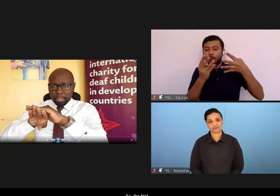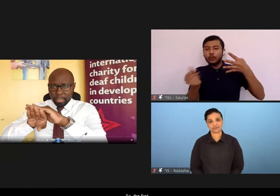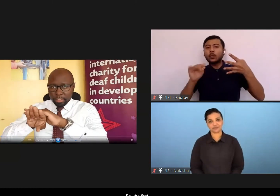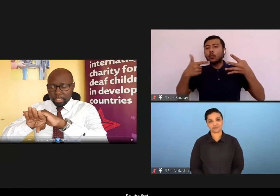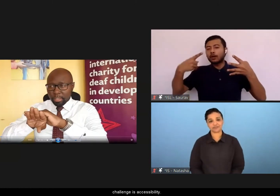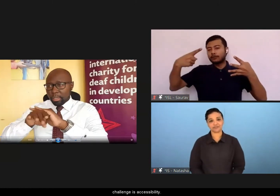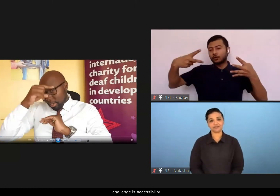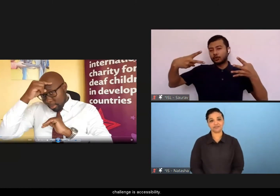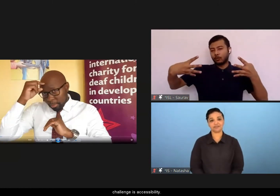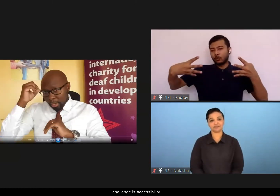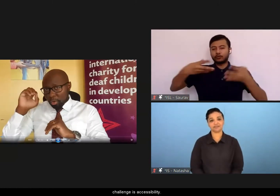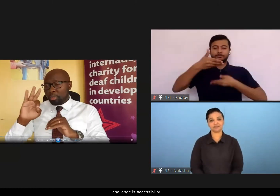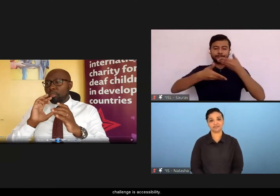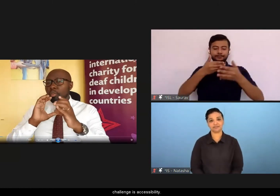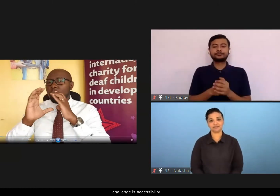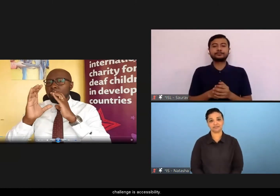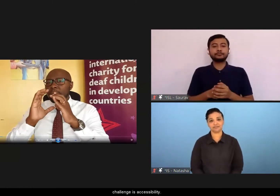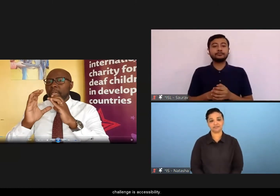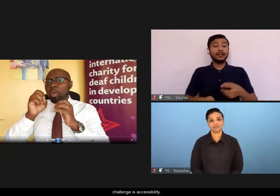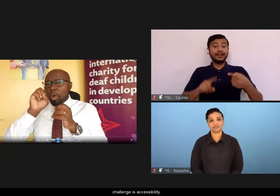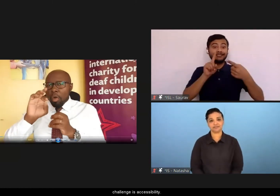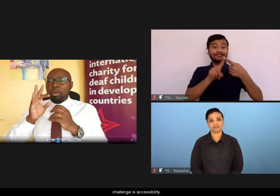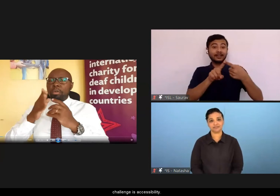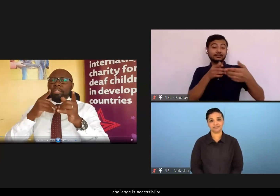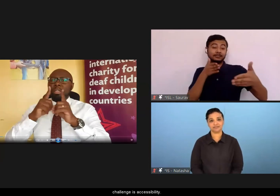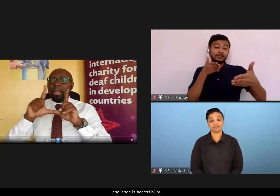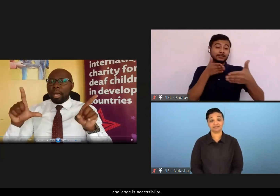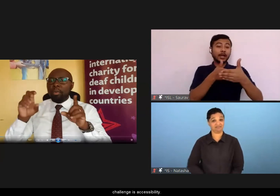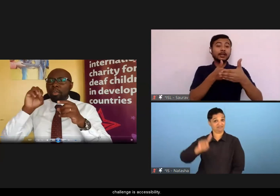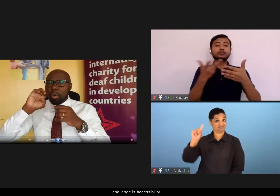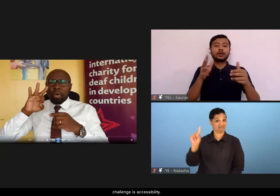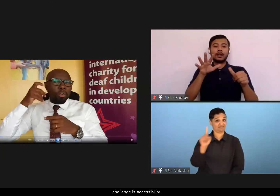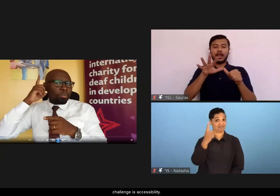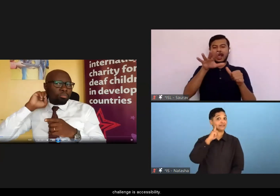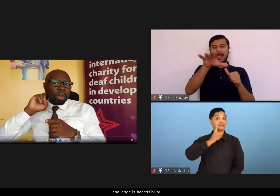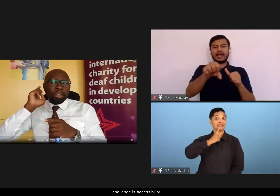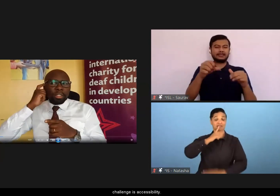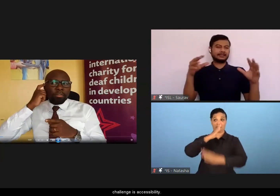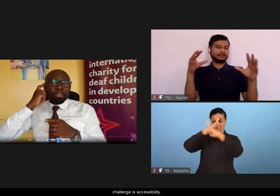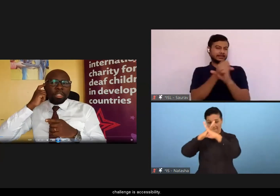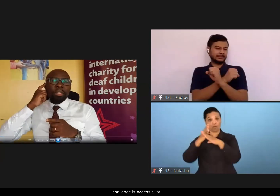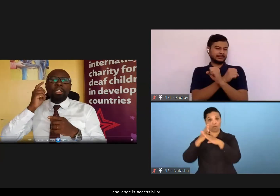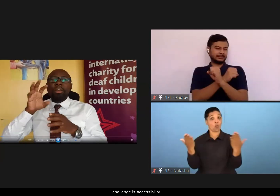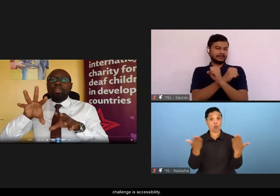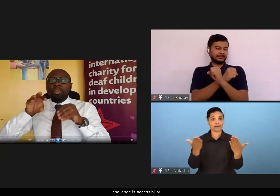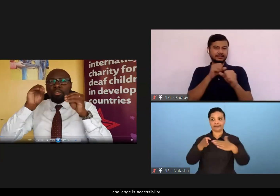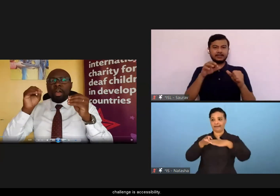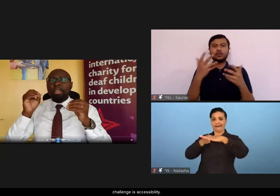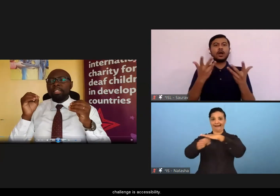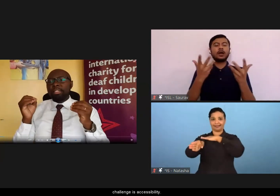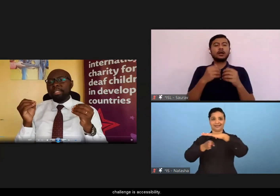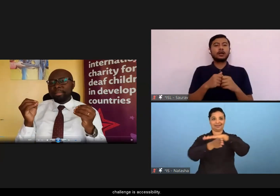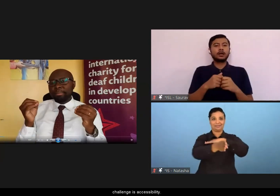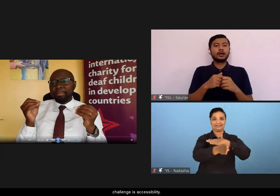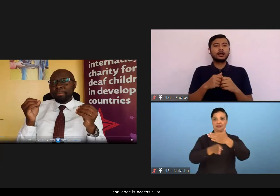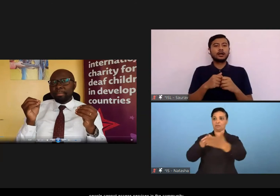the first challenge is accessibility, because remember that communication or assistive devices